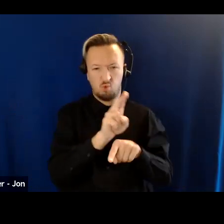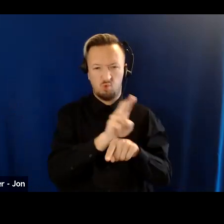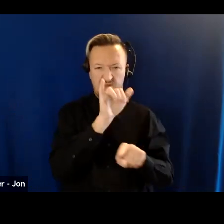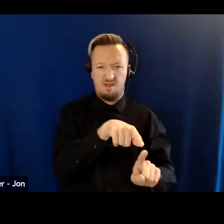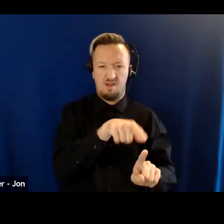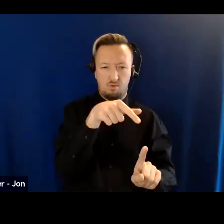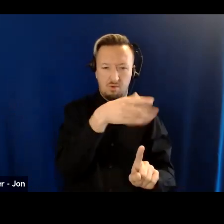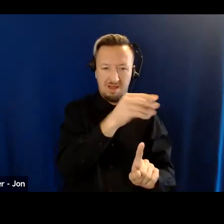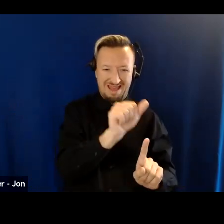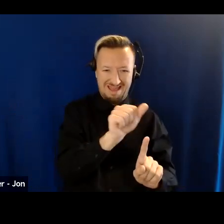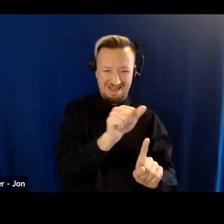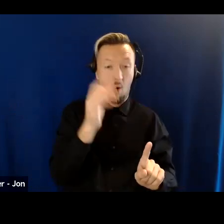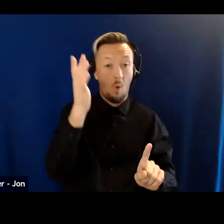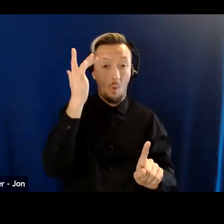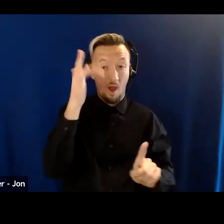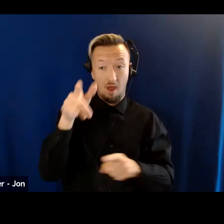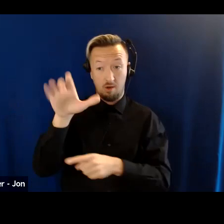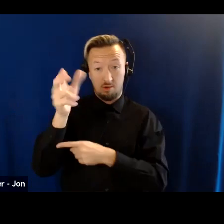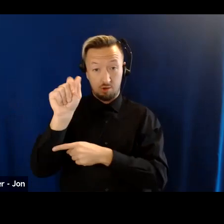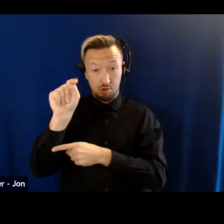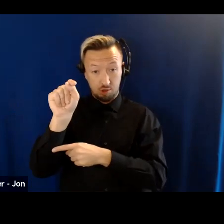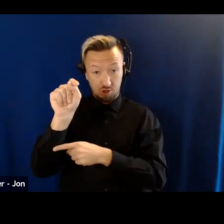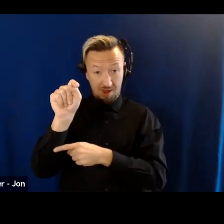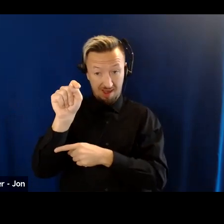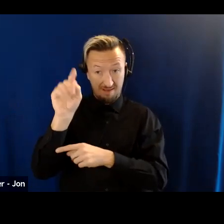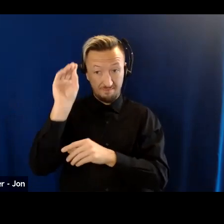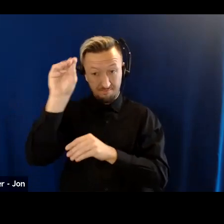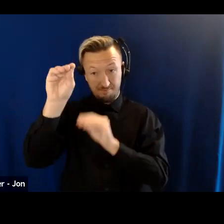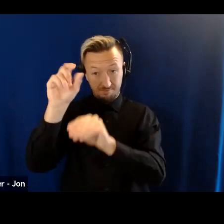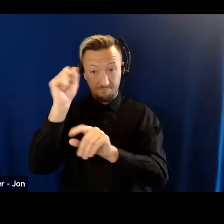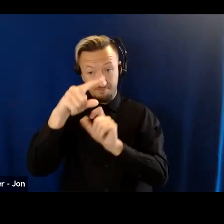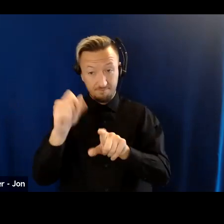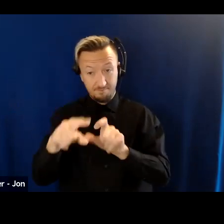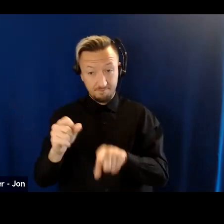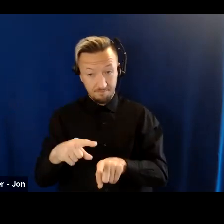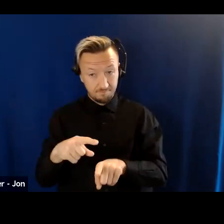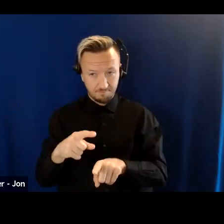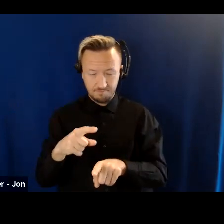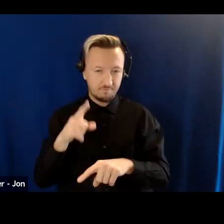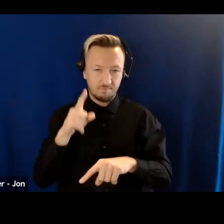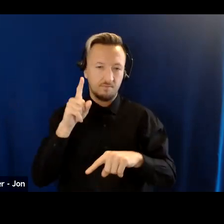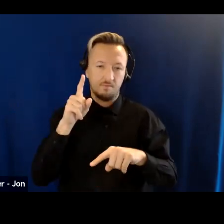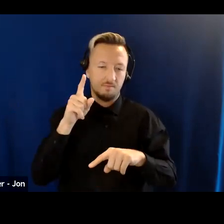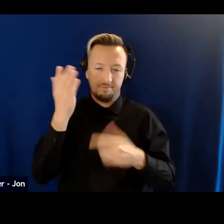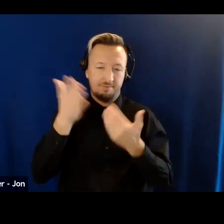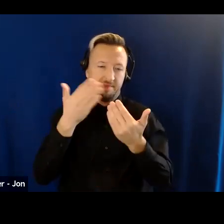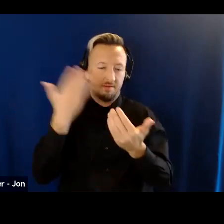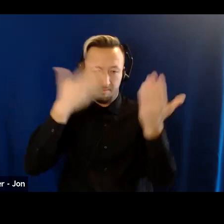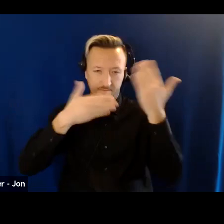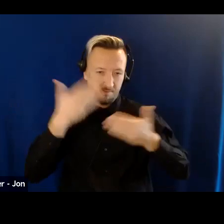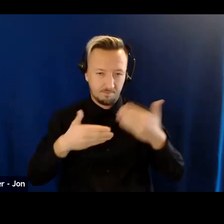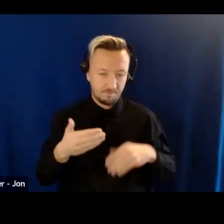questions submitted in the chat often get lost. To ask a question or make comment, you can also